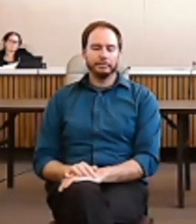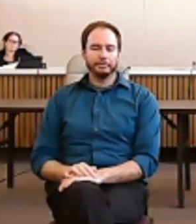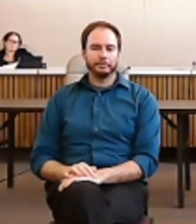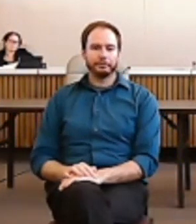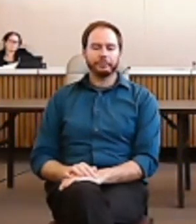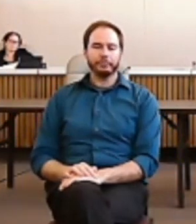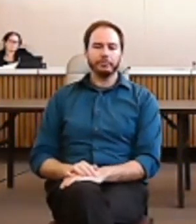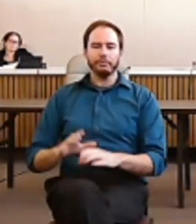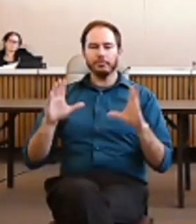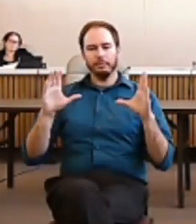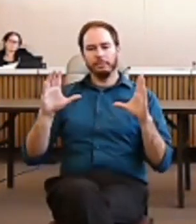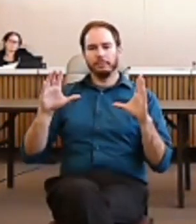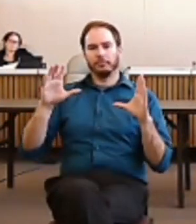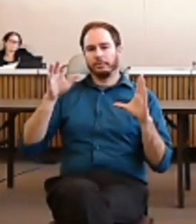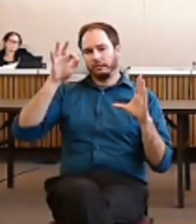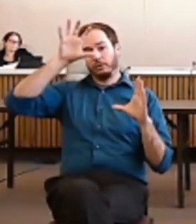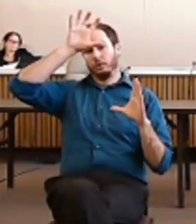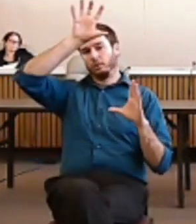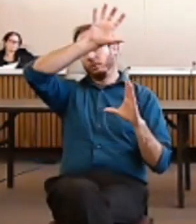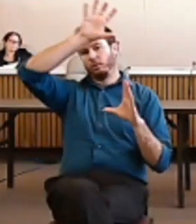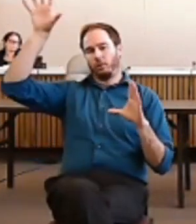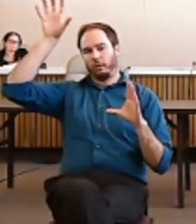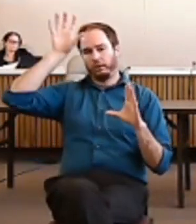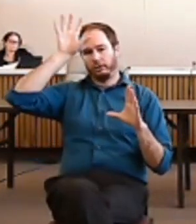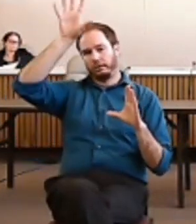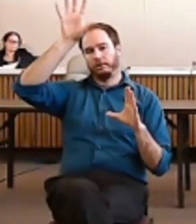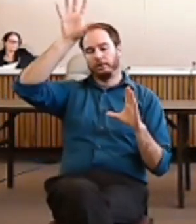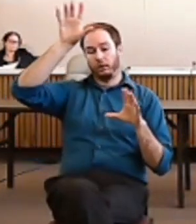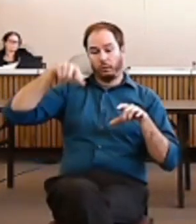But that parcel just to the north of it is this, that's the